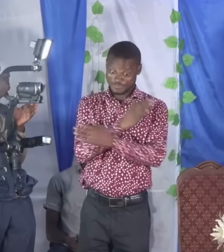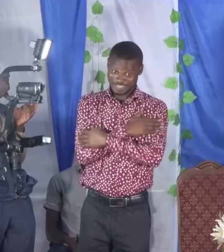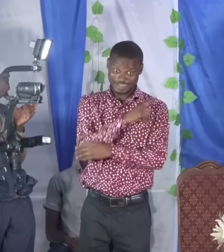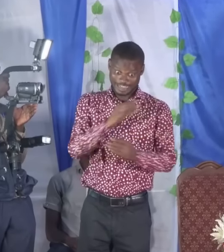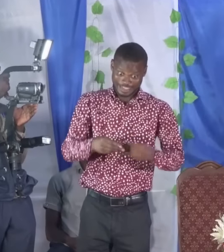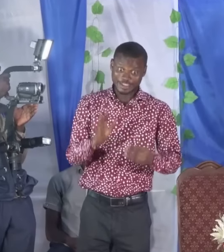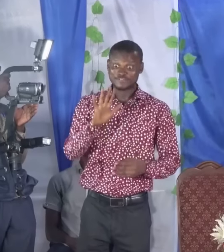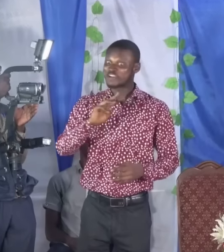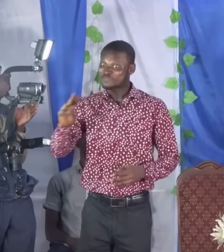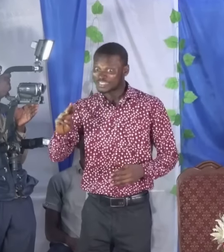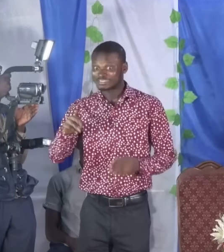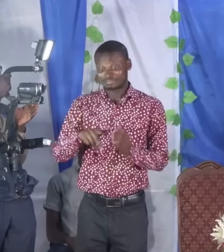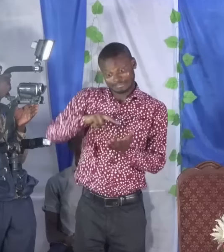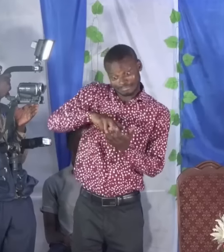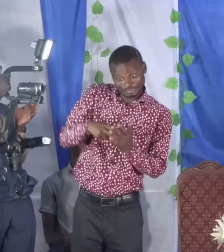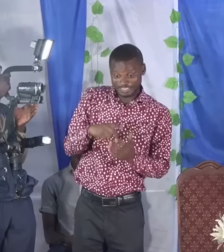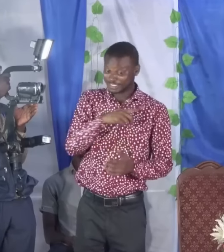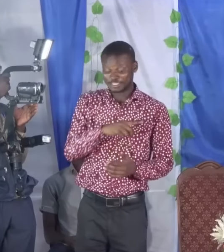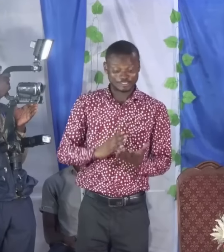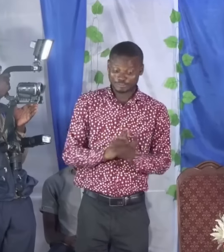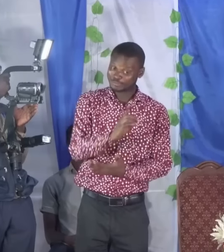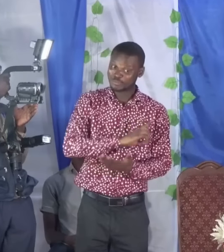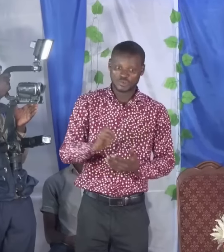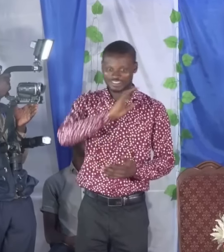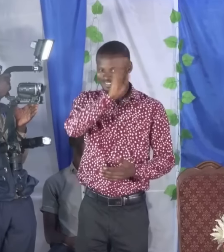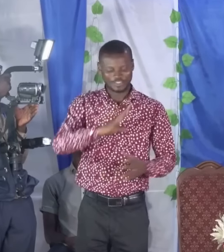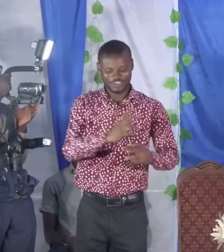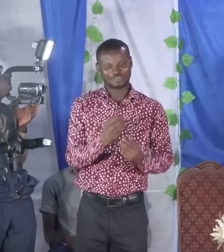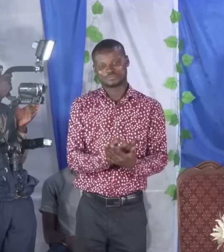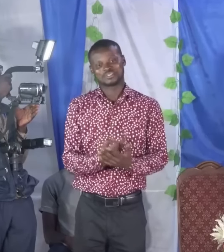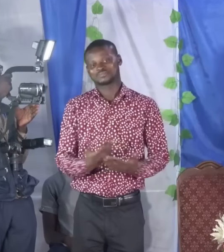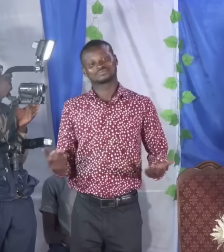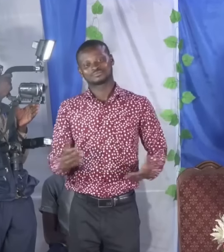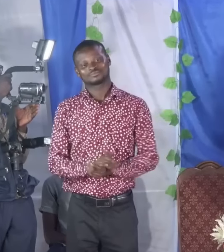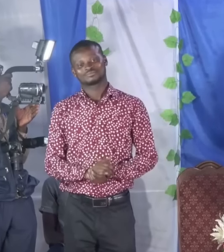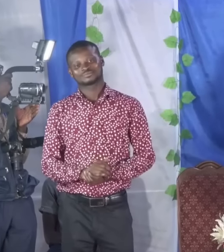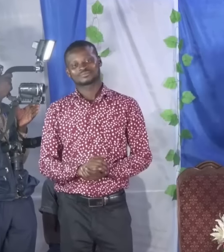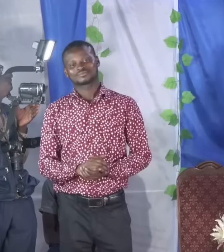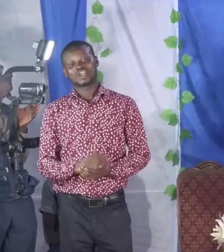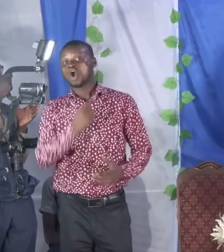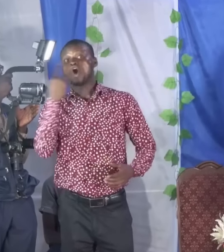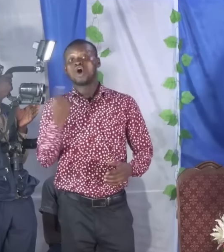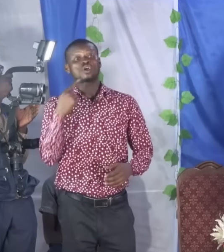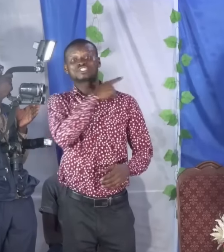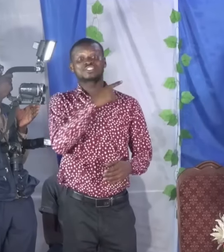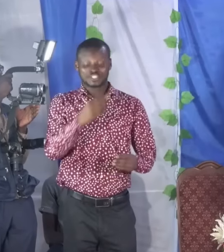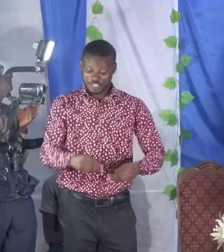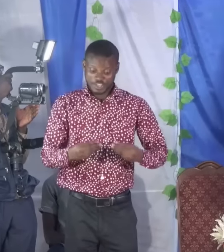Asam ni yango pa kano no. Enti me meto collection. I have less than 5 million. Na nyame bwa na ebomwa.